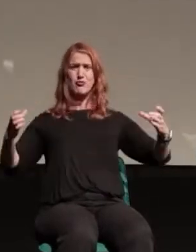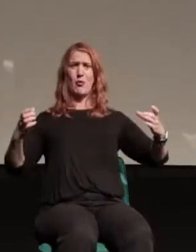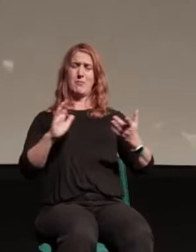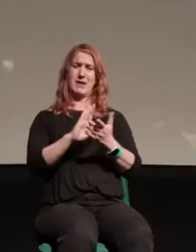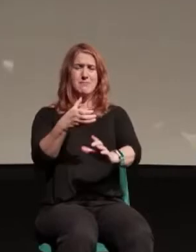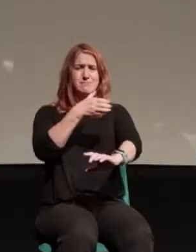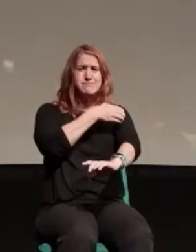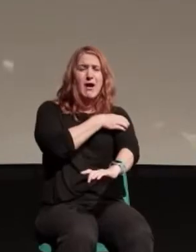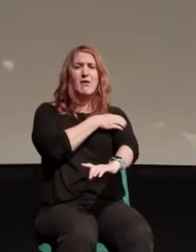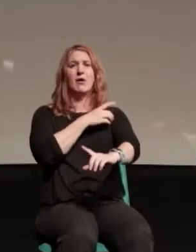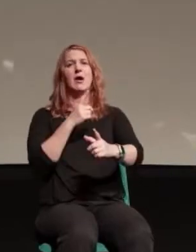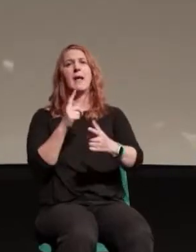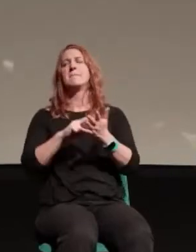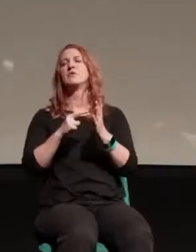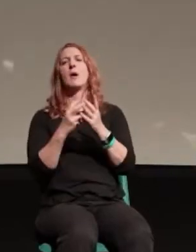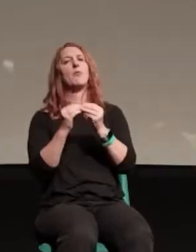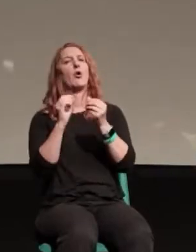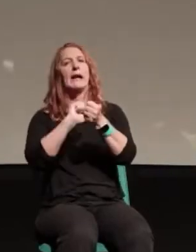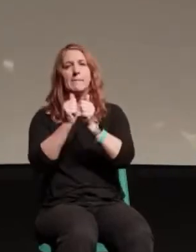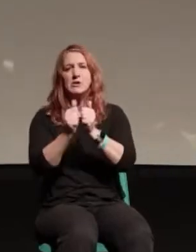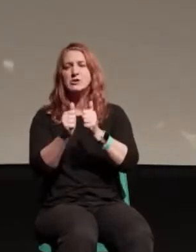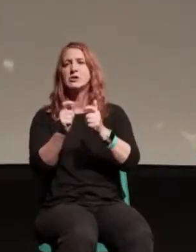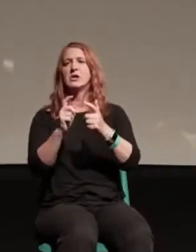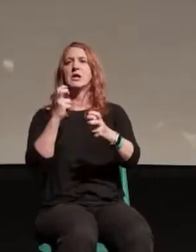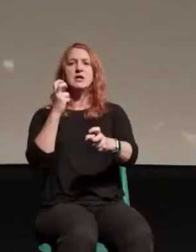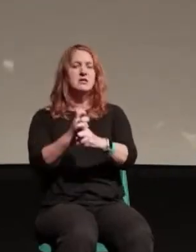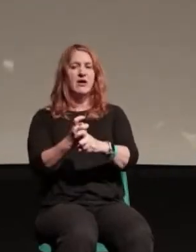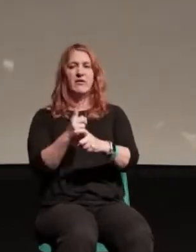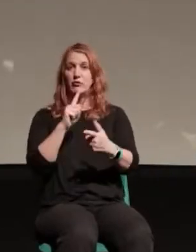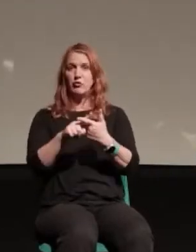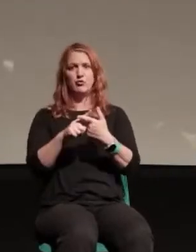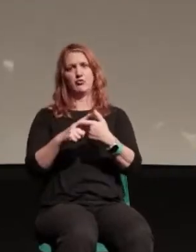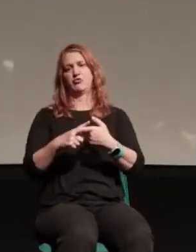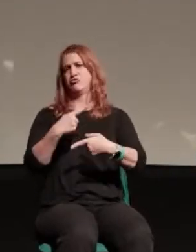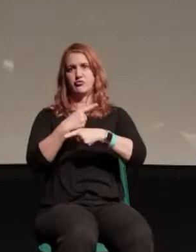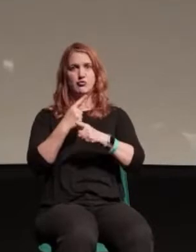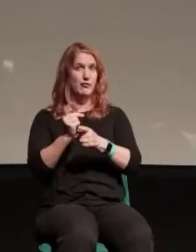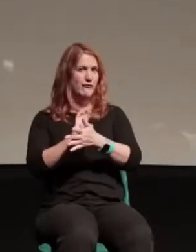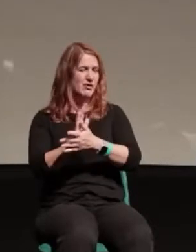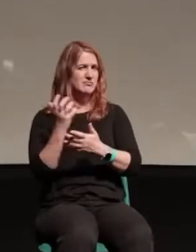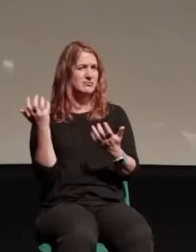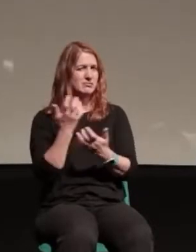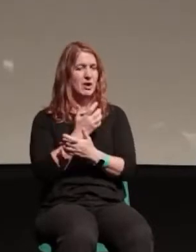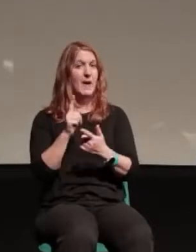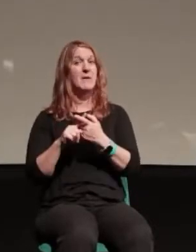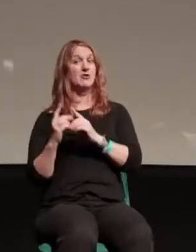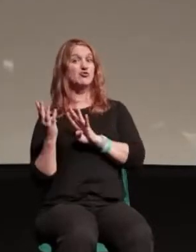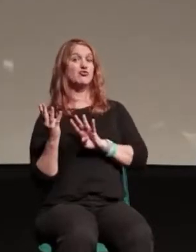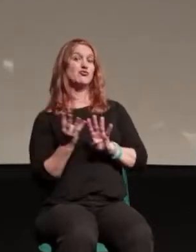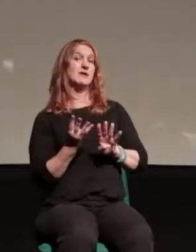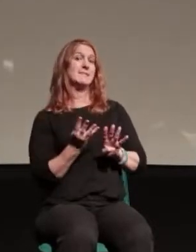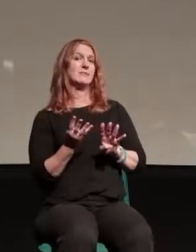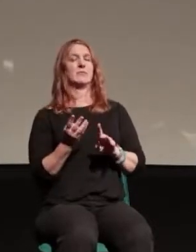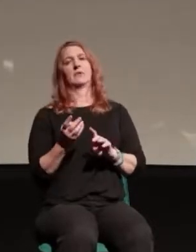to have more competition, and it was harder to get these films done. And I think as the streamers have come